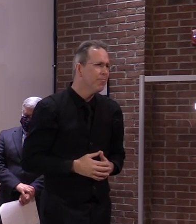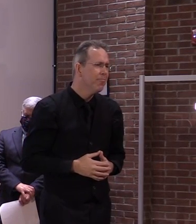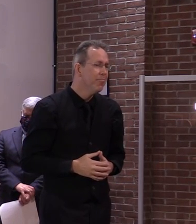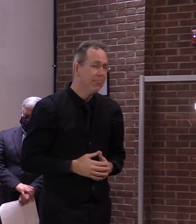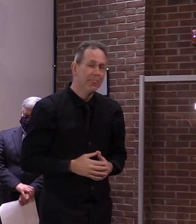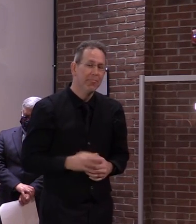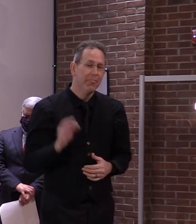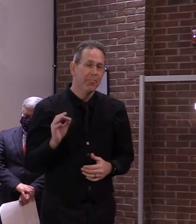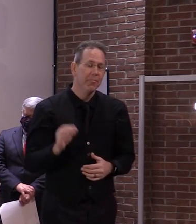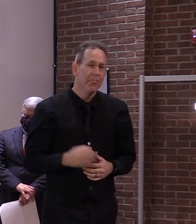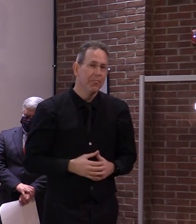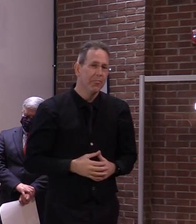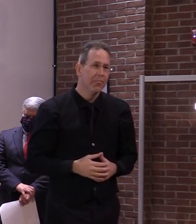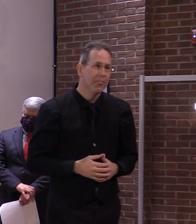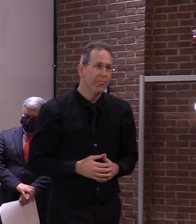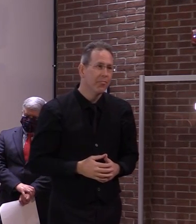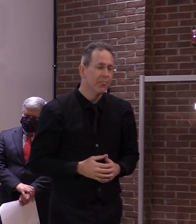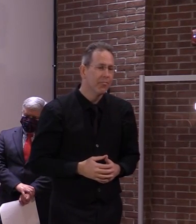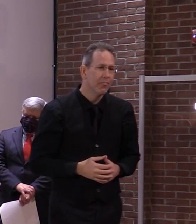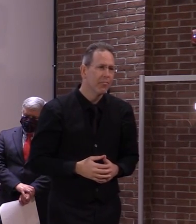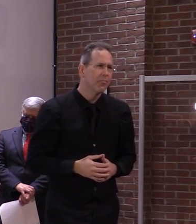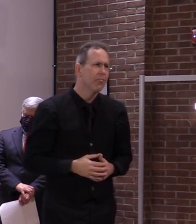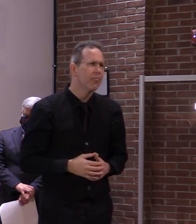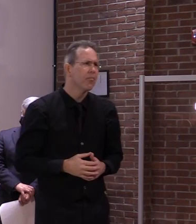Does that make sense? And if we're getting